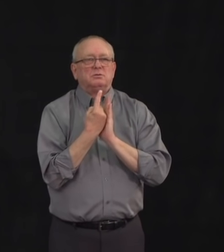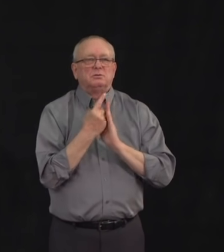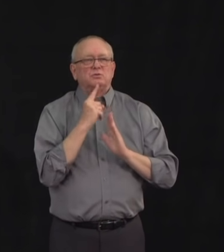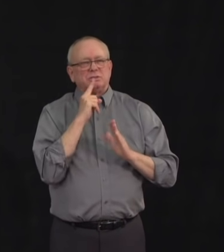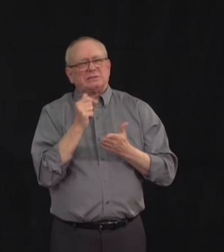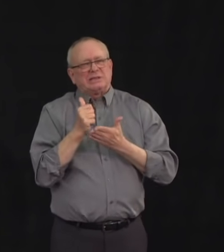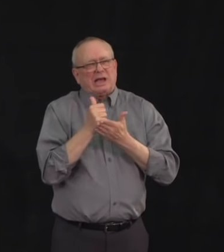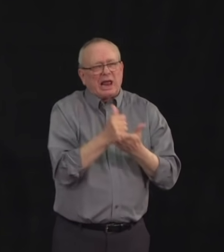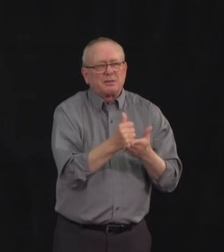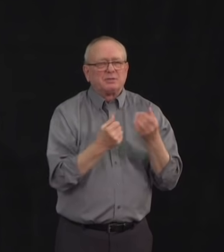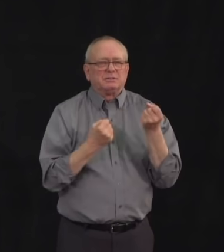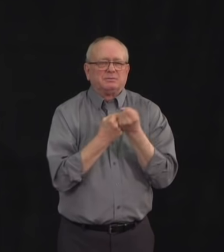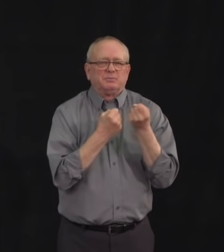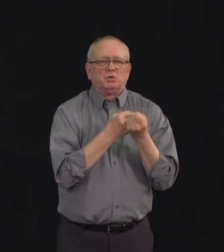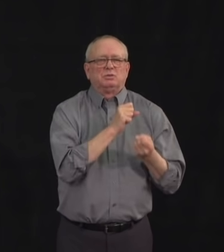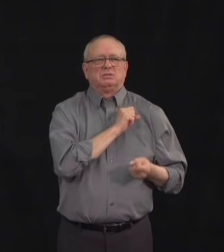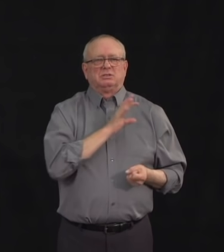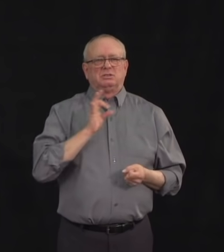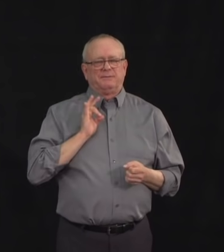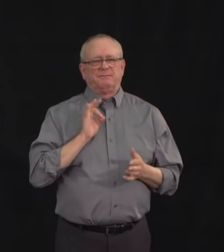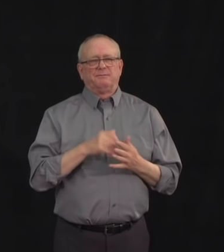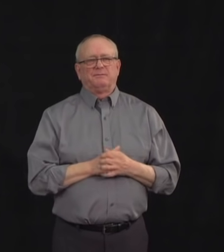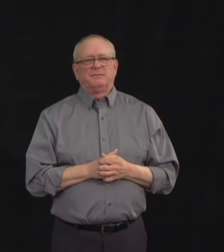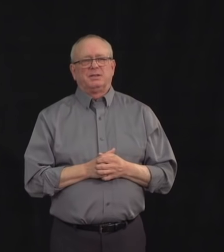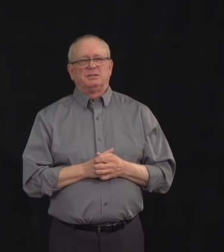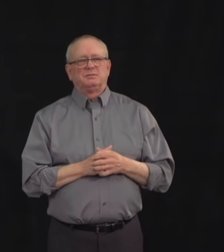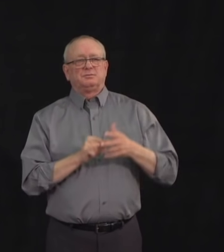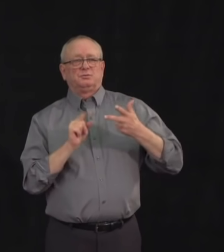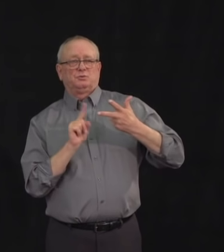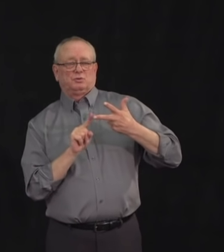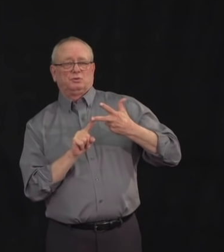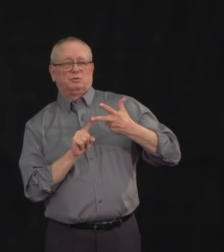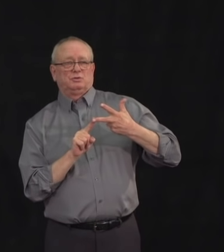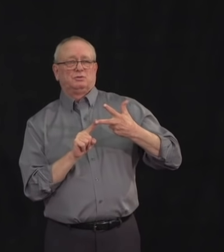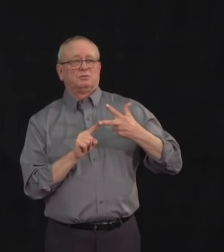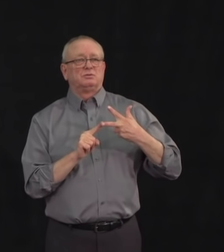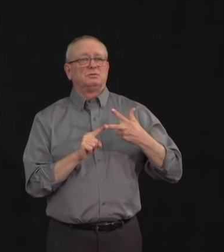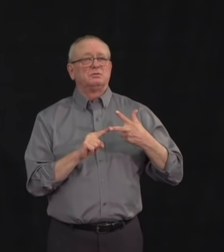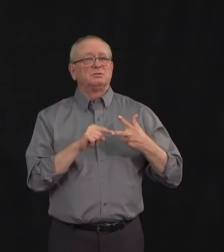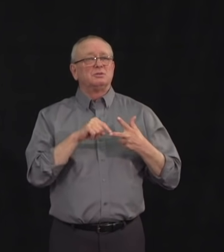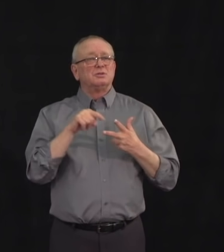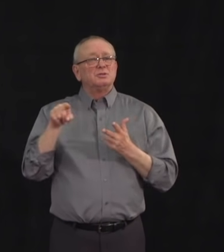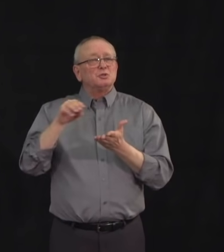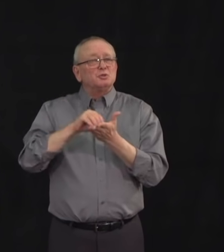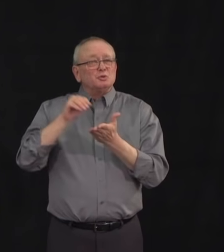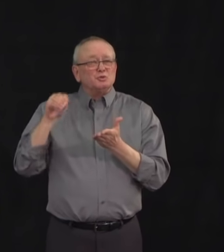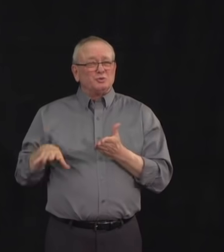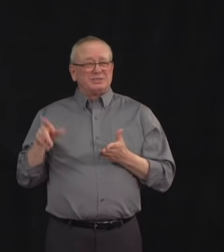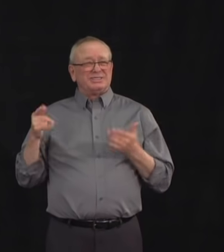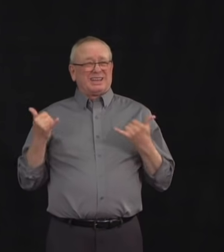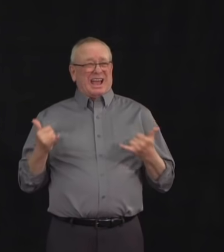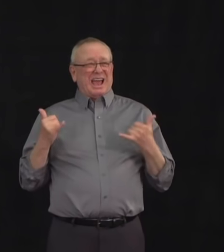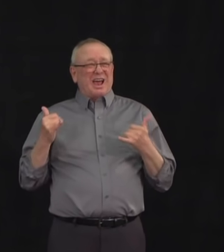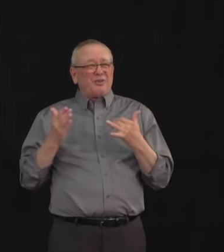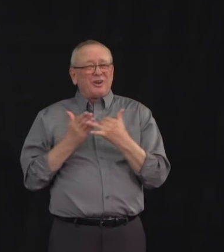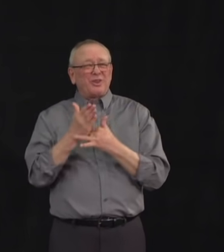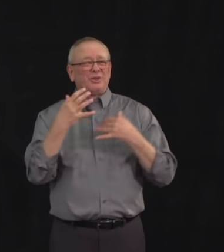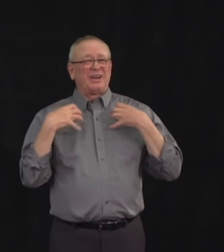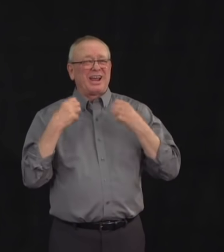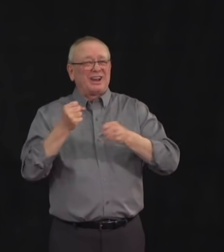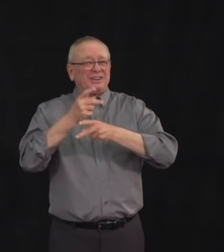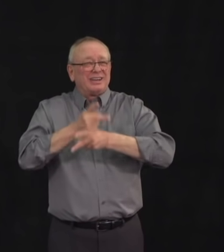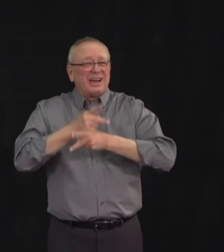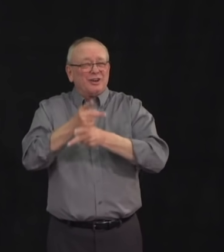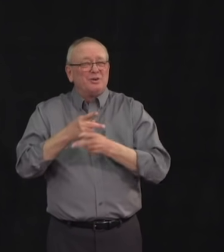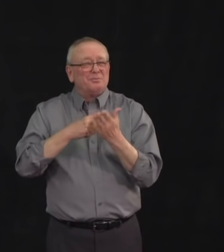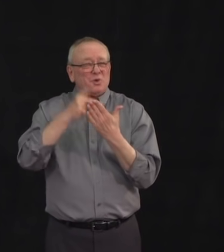third, fast-tracking healthcare aid students through their programs using paid practicums to get more trained staff into our